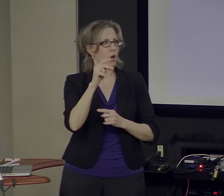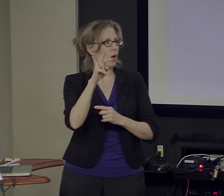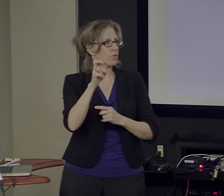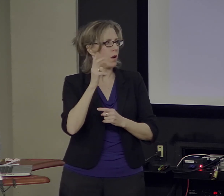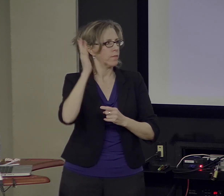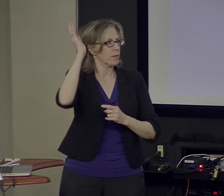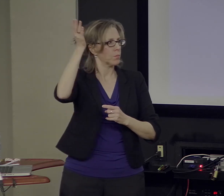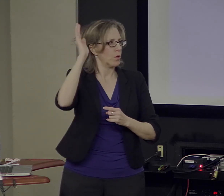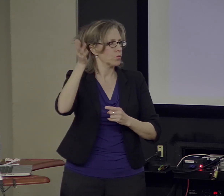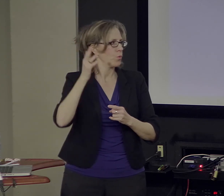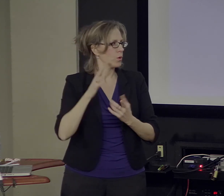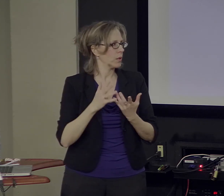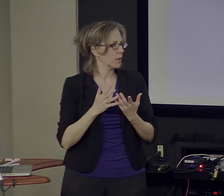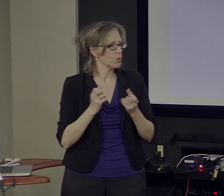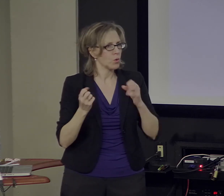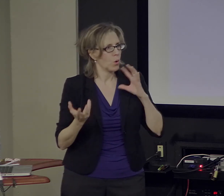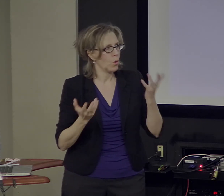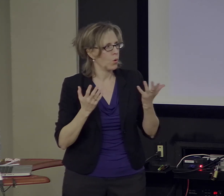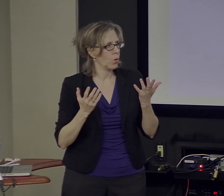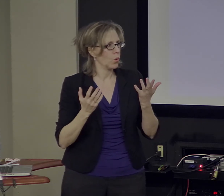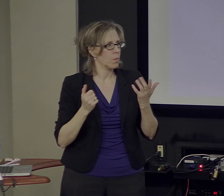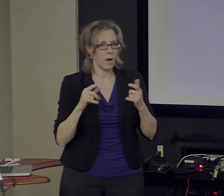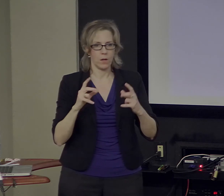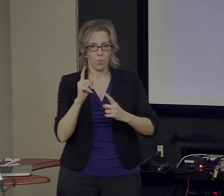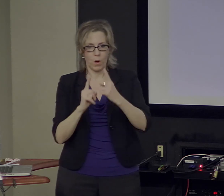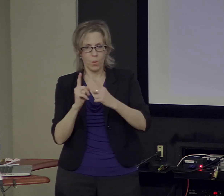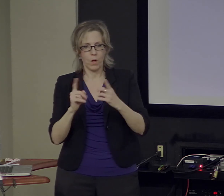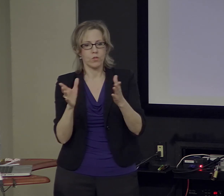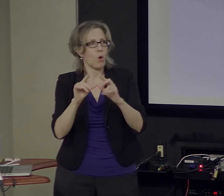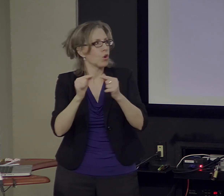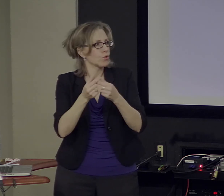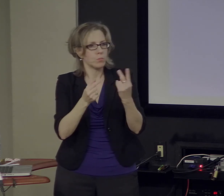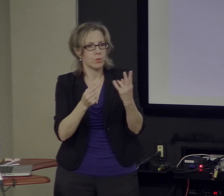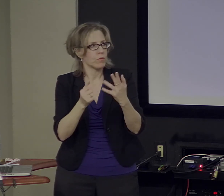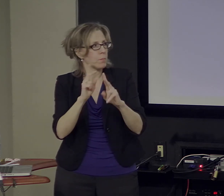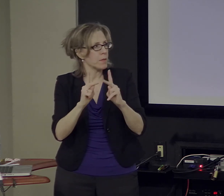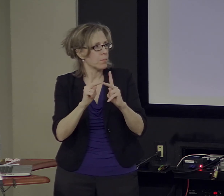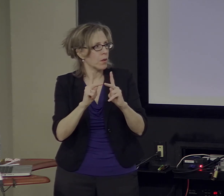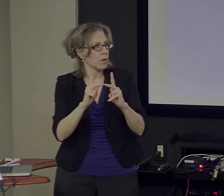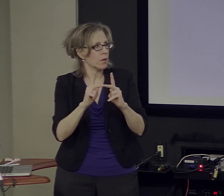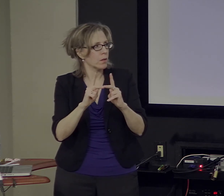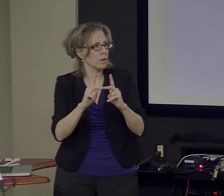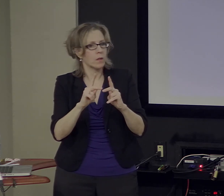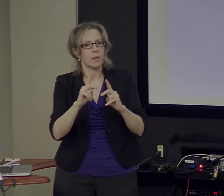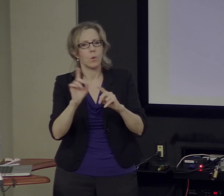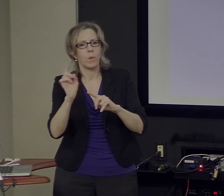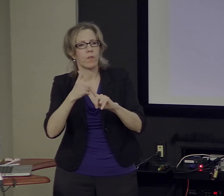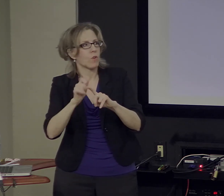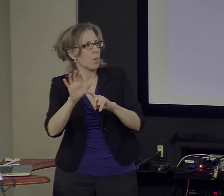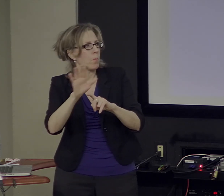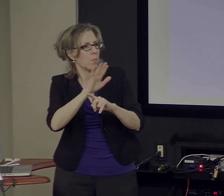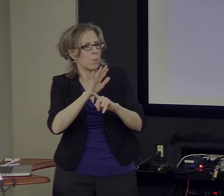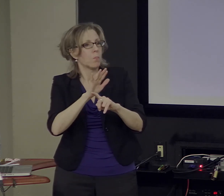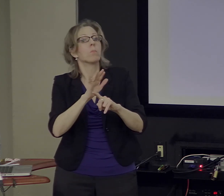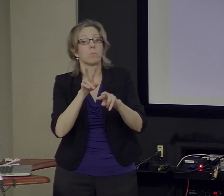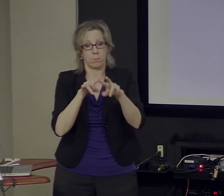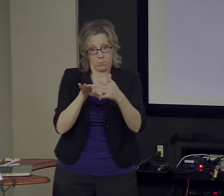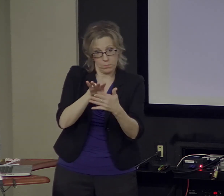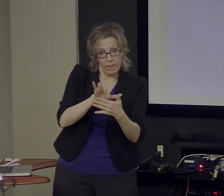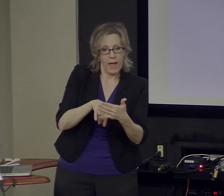even though it was only limited to that type of presentation or that genre, or if you have a situation where there's one